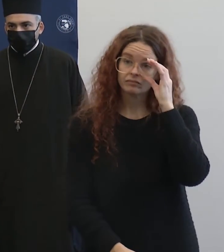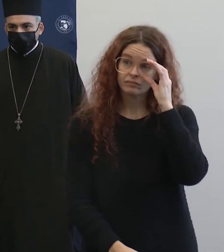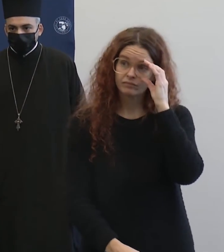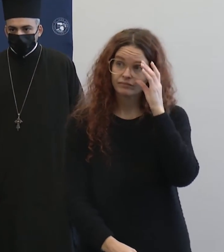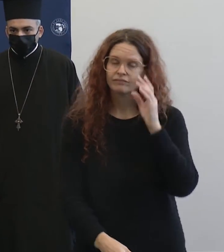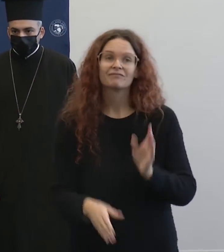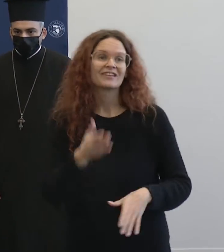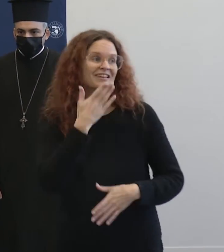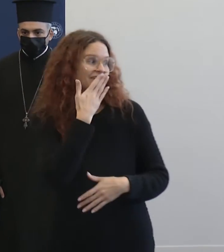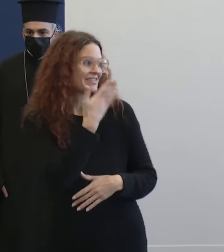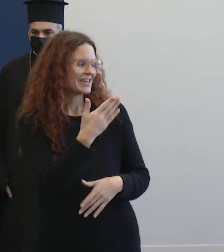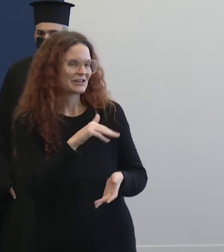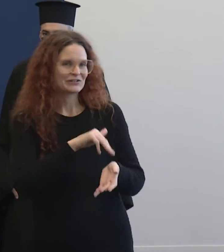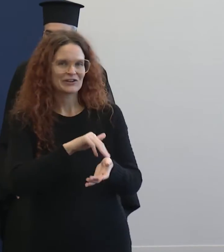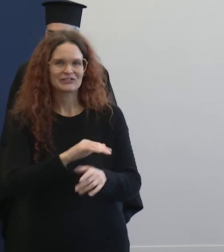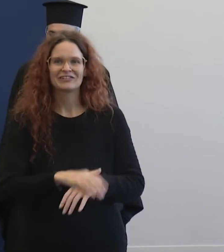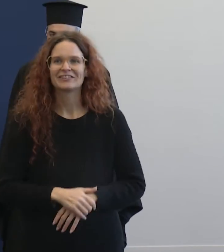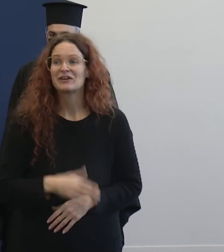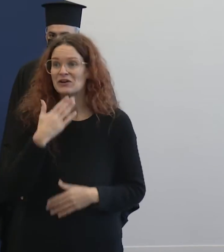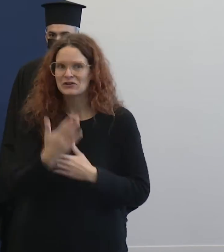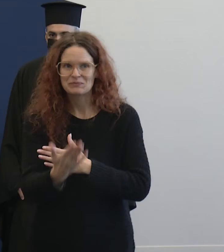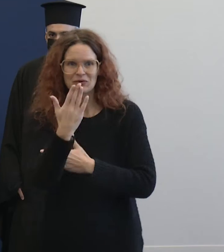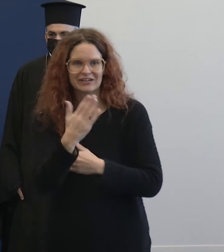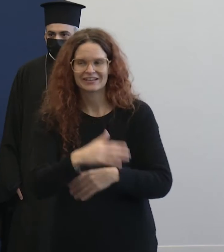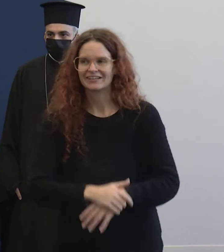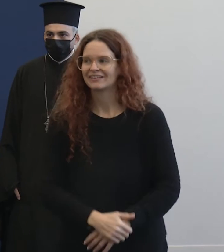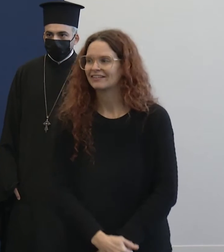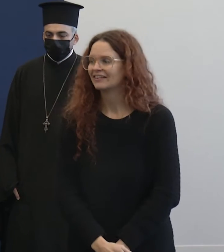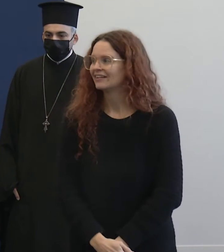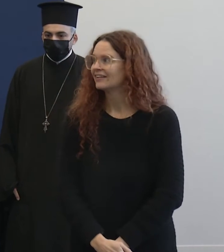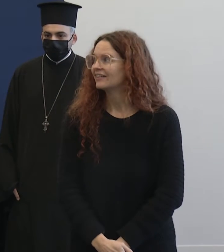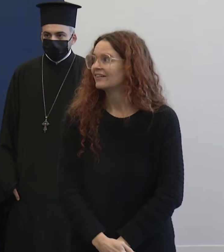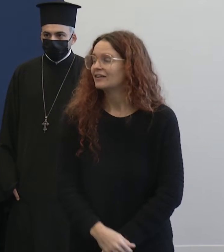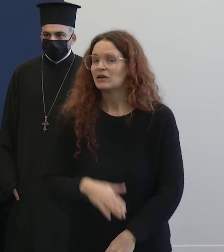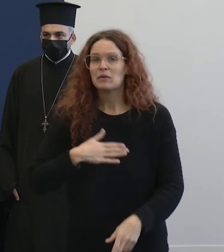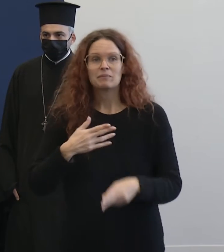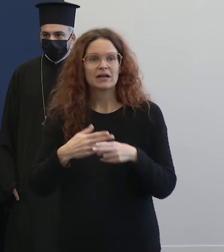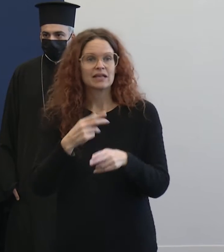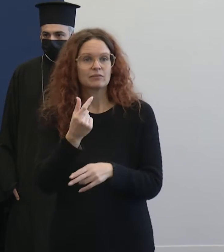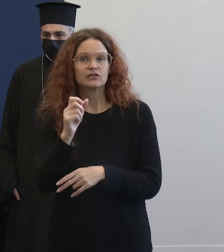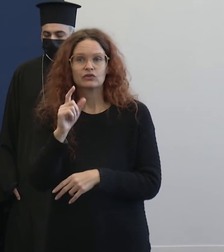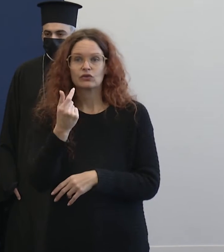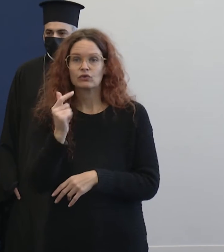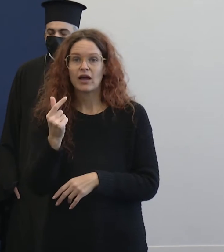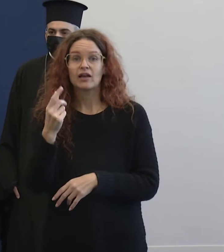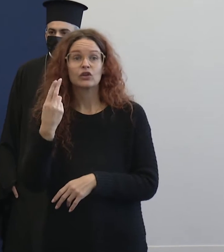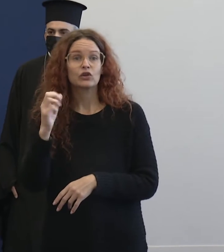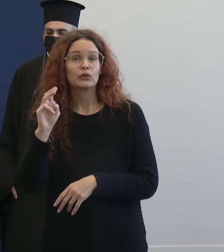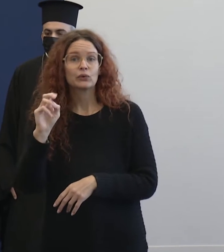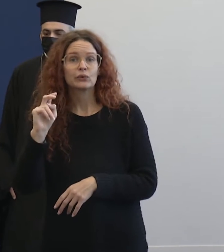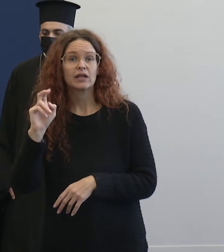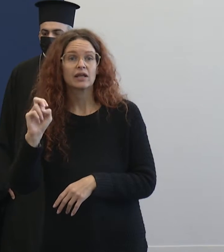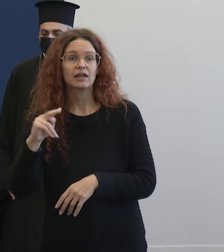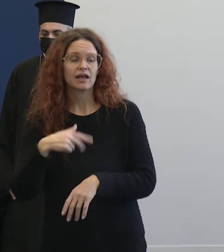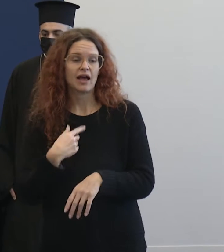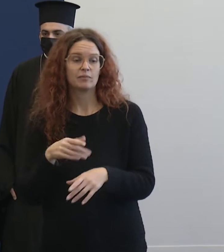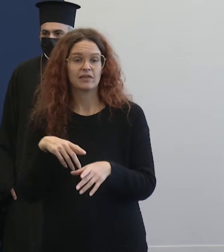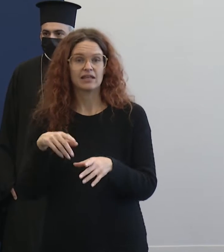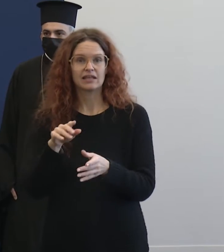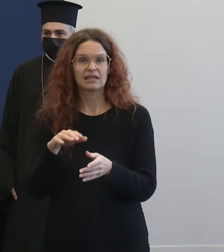All right. Thank you, Dr. Fegan. Good morning. Good morning. I'm Greg Hune, an infectious diseases physician here at Cook County Health